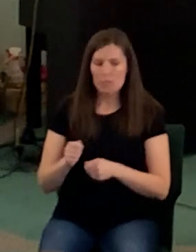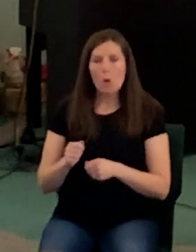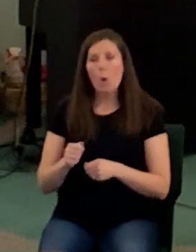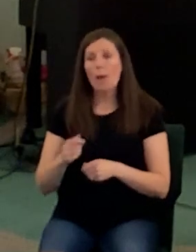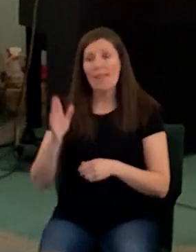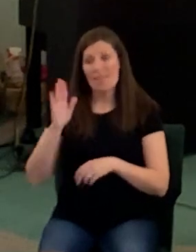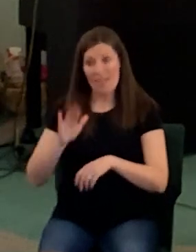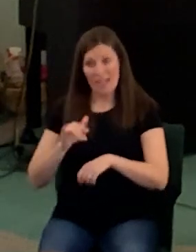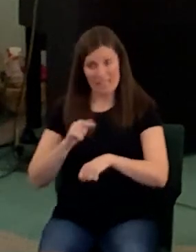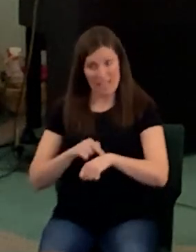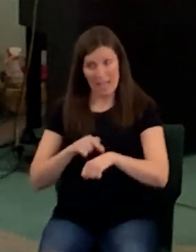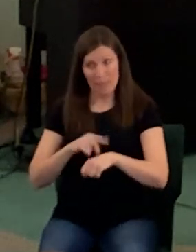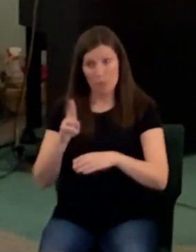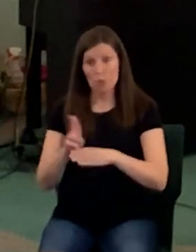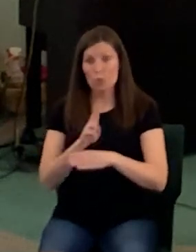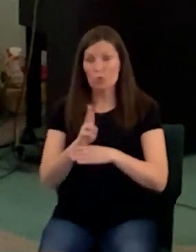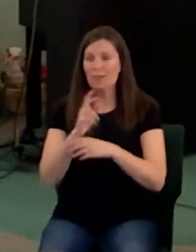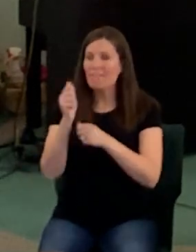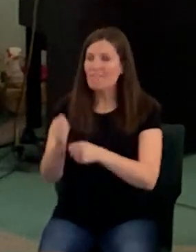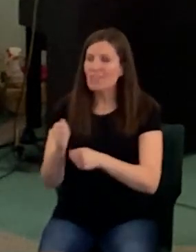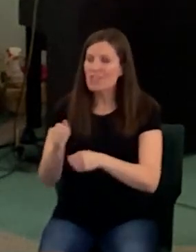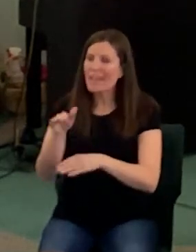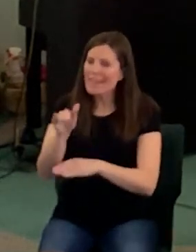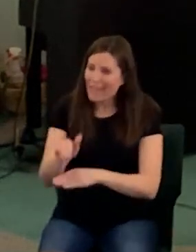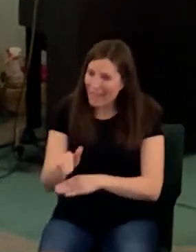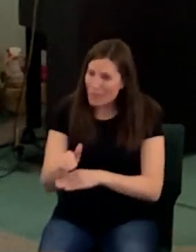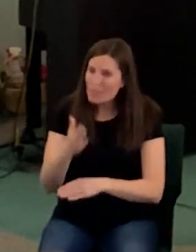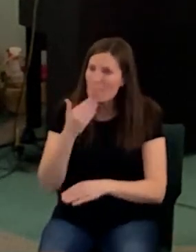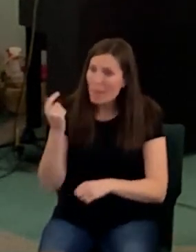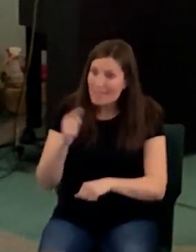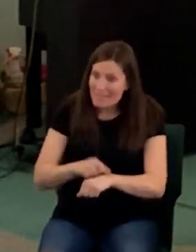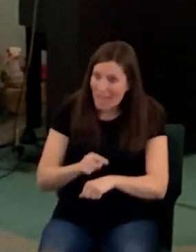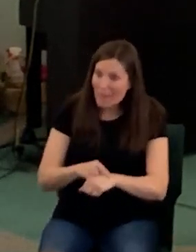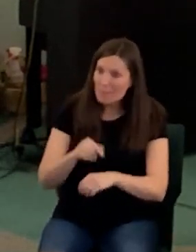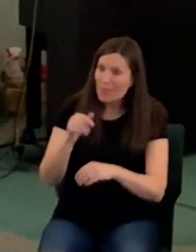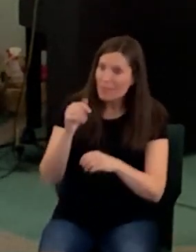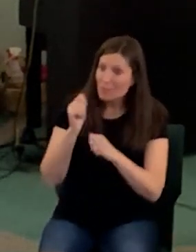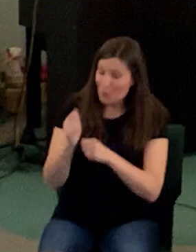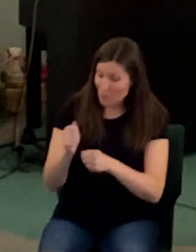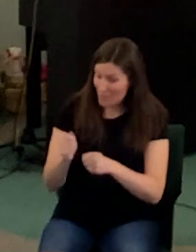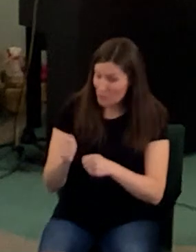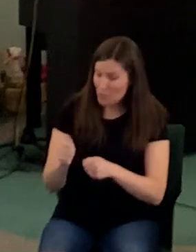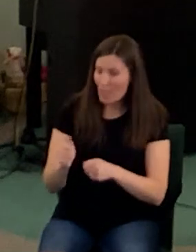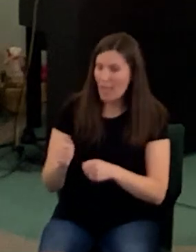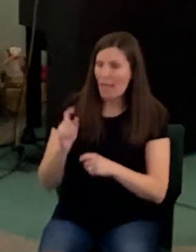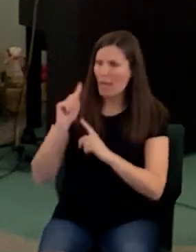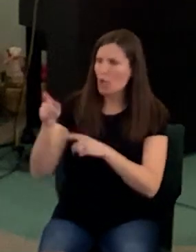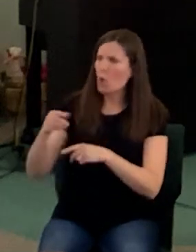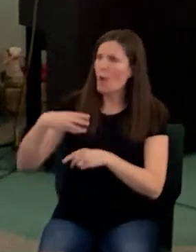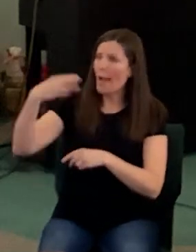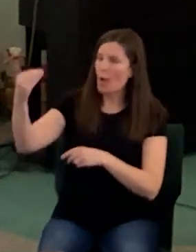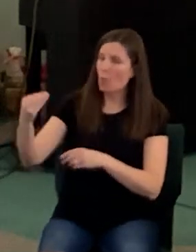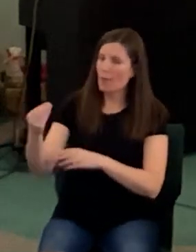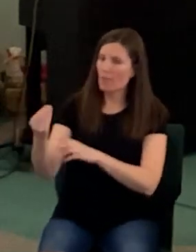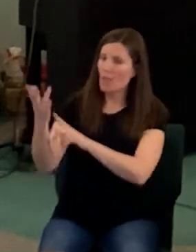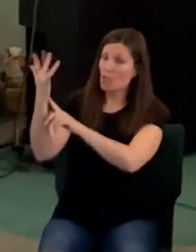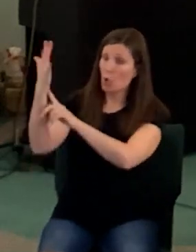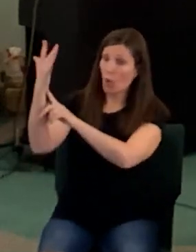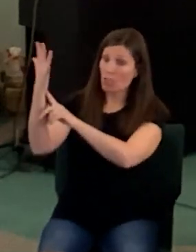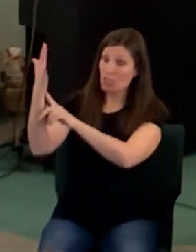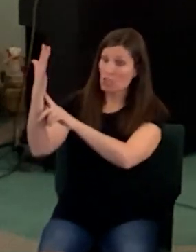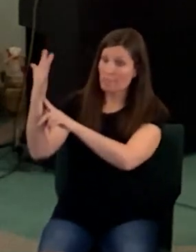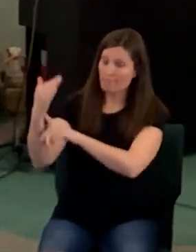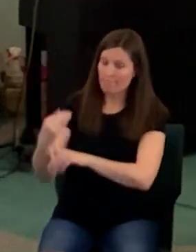time to fish. It was done with a torch in the boat. The boats were about 15 feet in length normally, and they would fish with nets that had weights